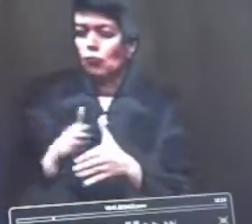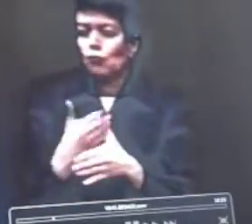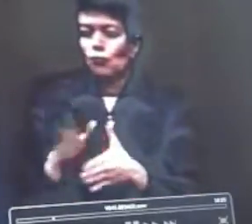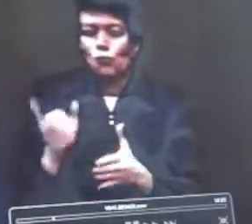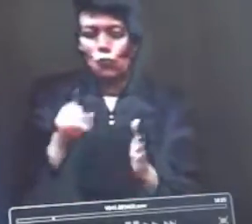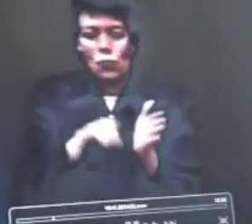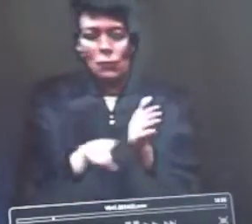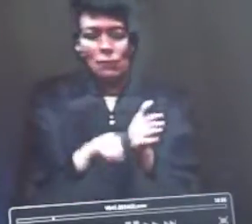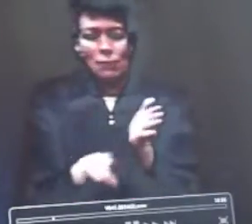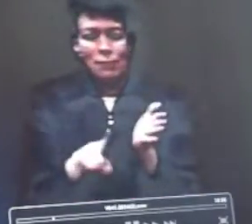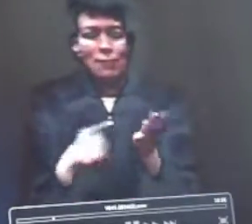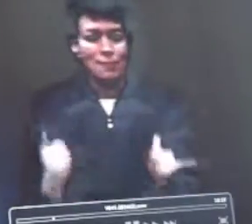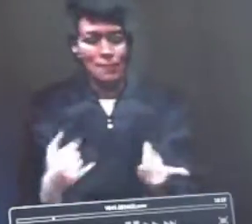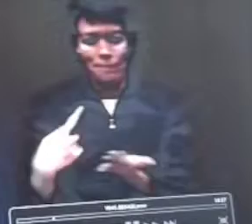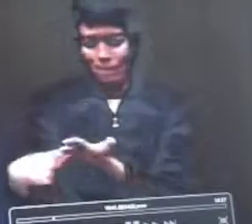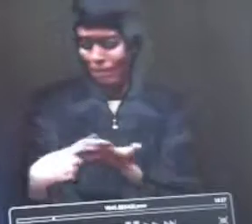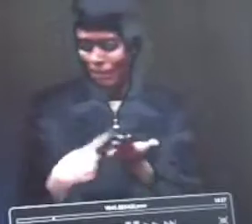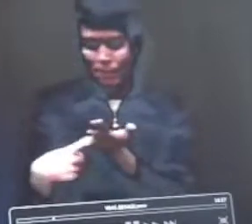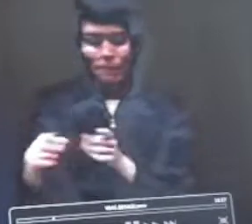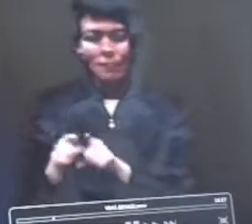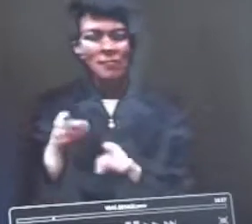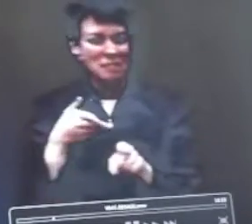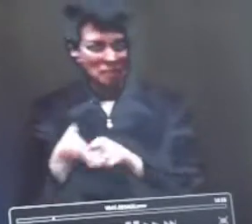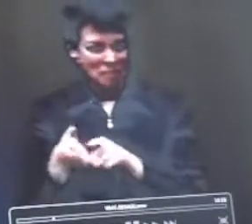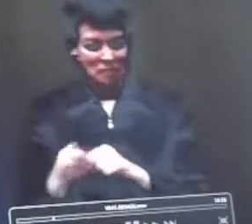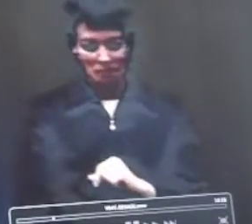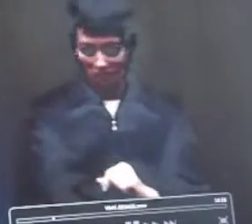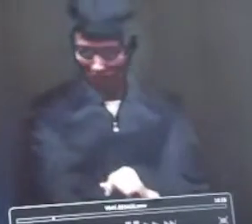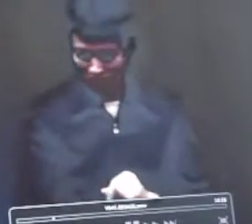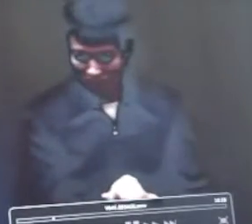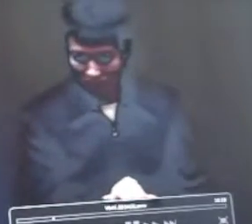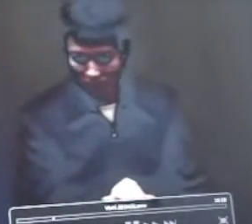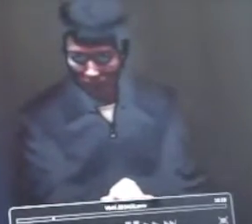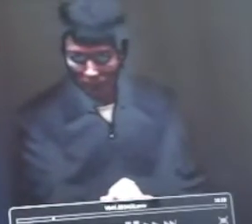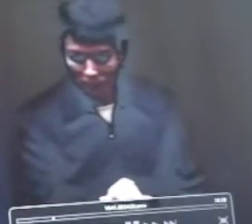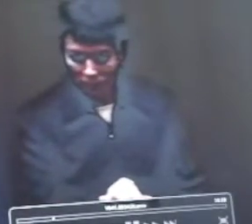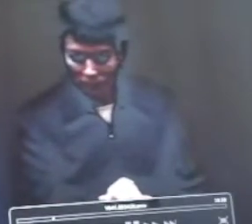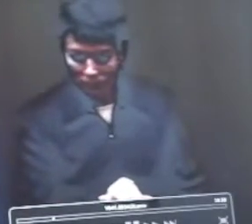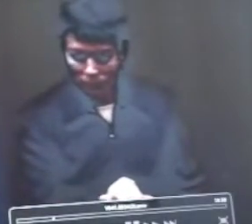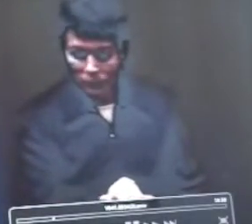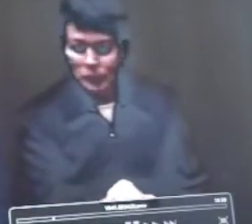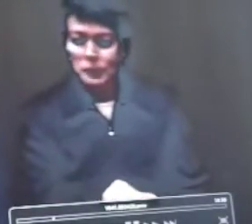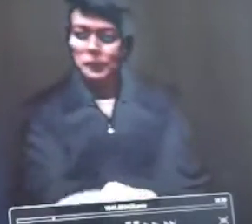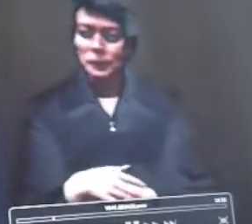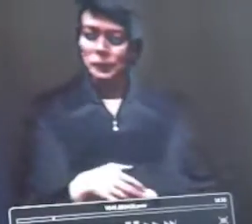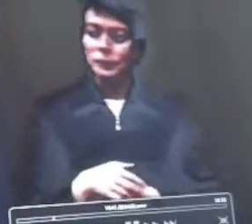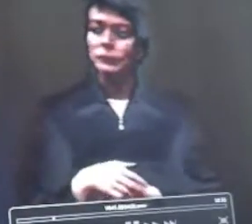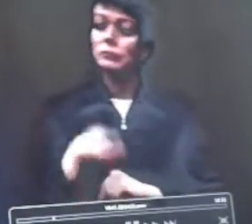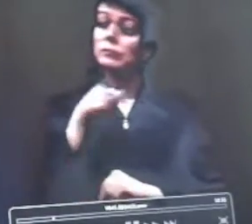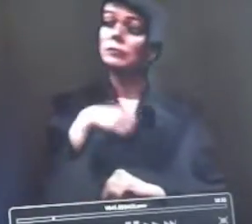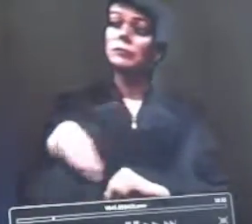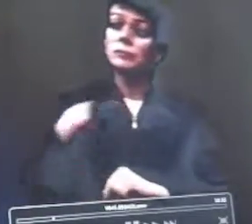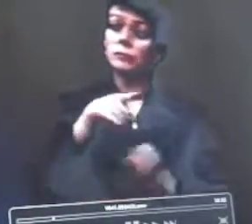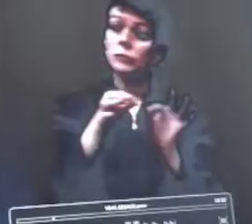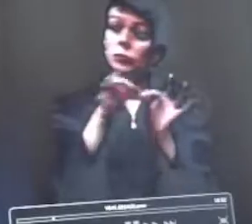and consecutive interpreting is more accurate. So have these discussions with people in your profession, in your fields.